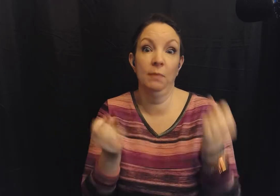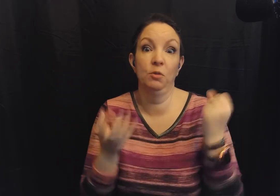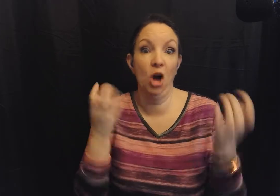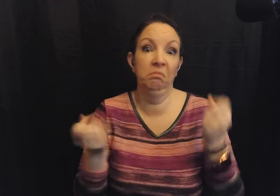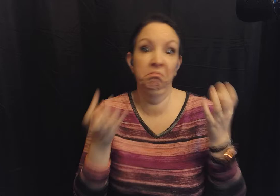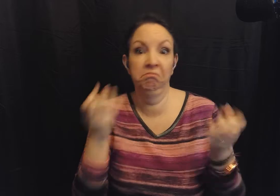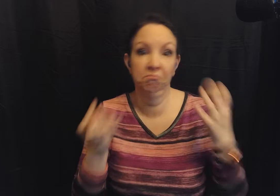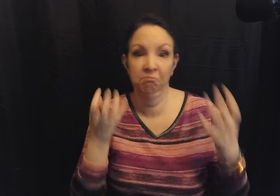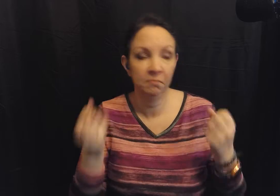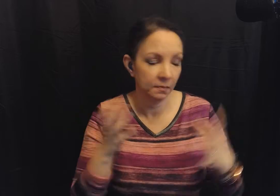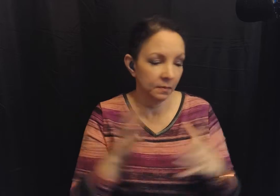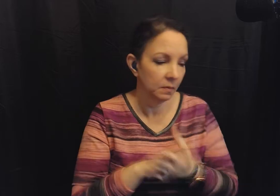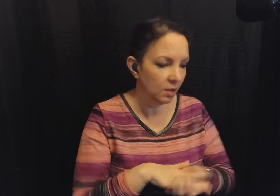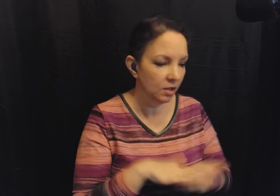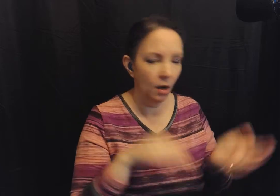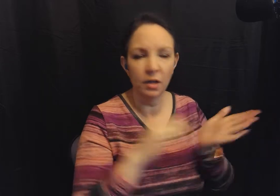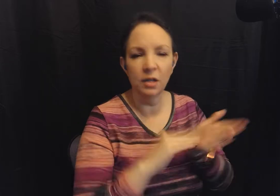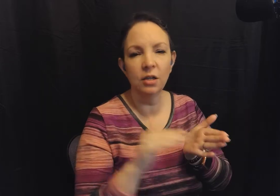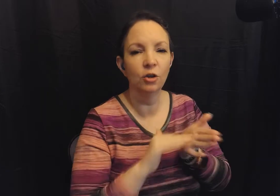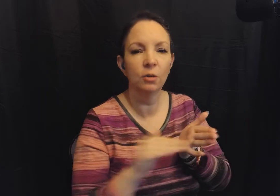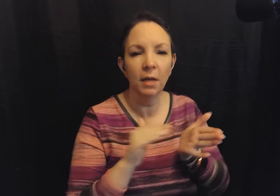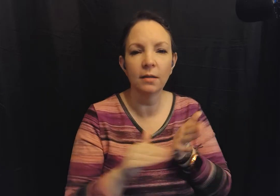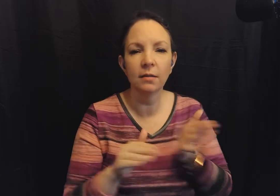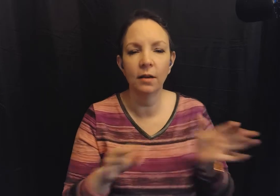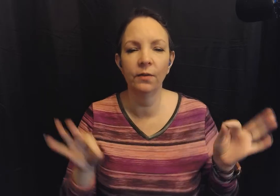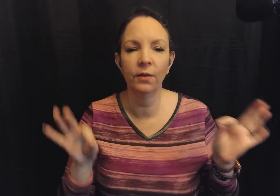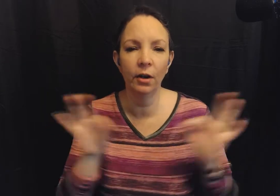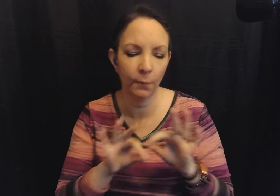talking. So, excuse me is a very important